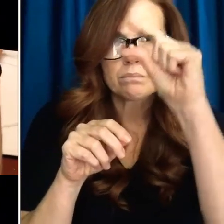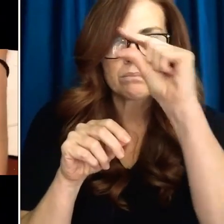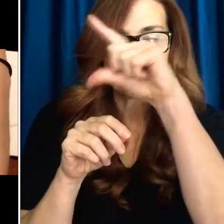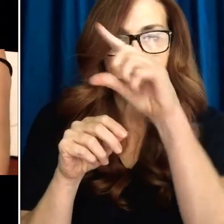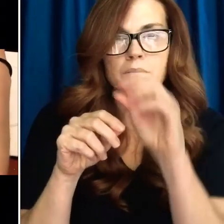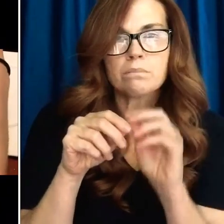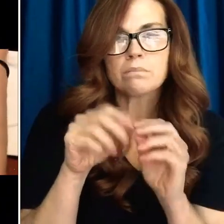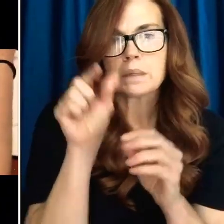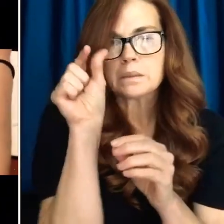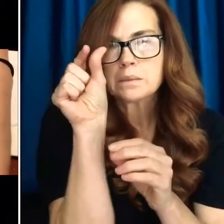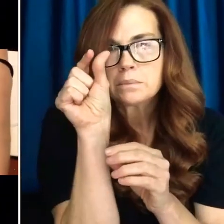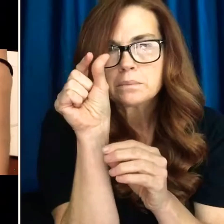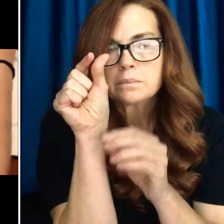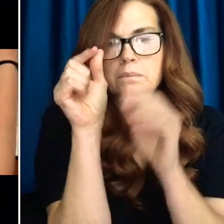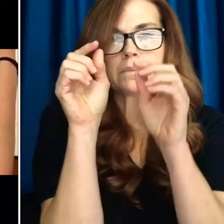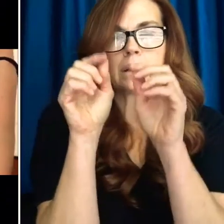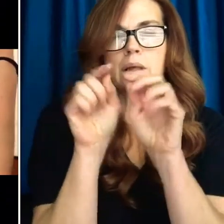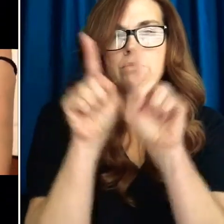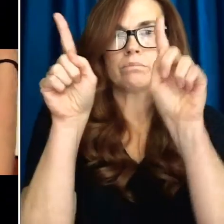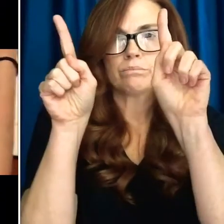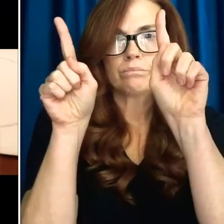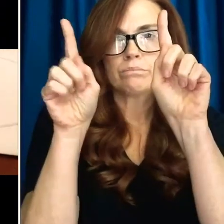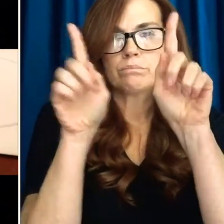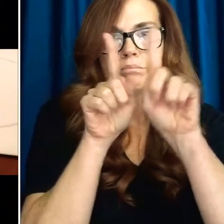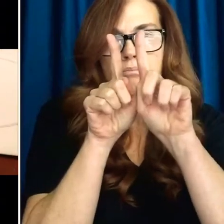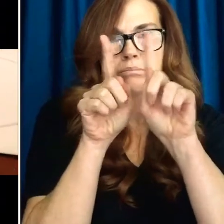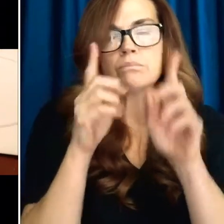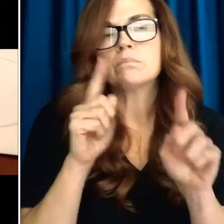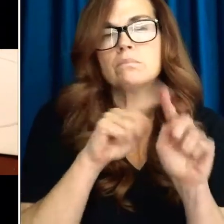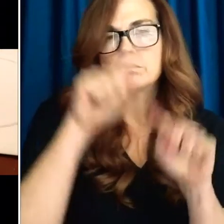shorter, some are in clumps.